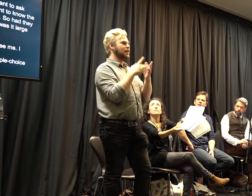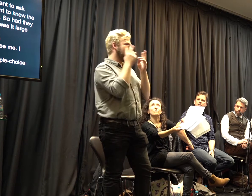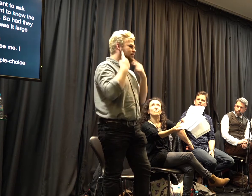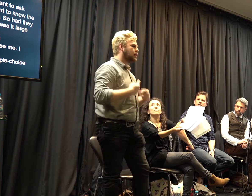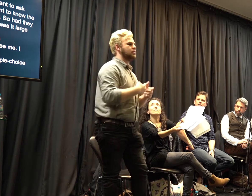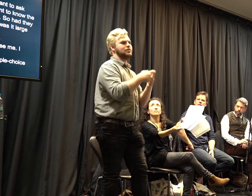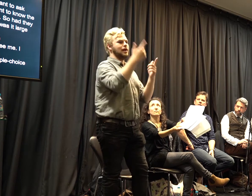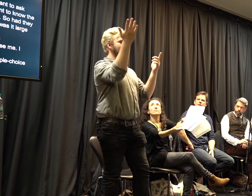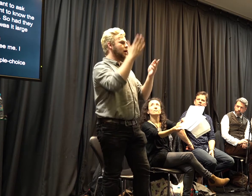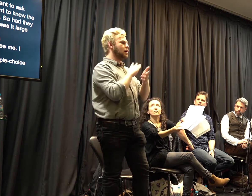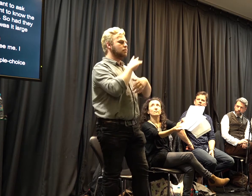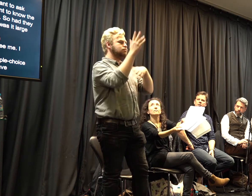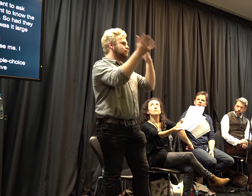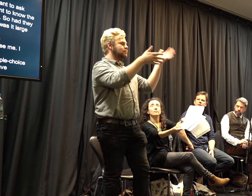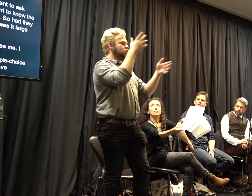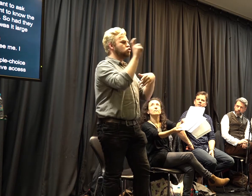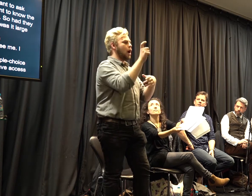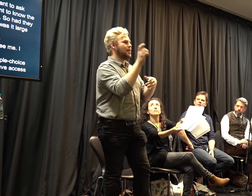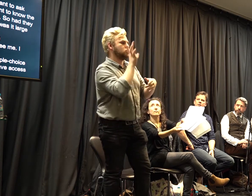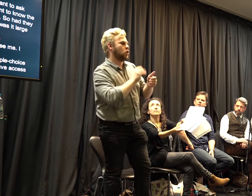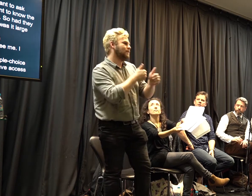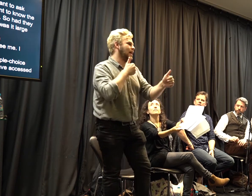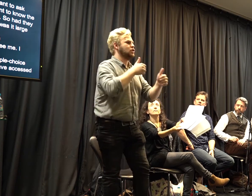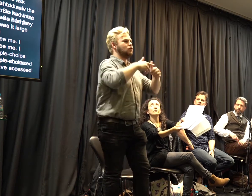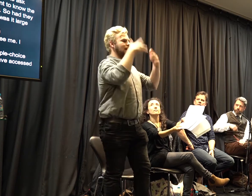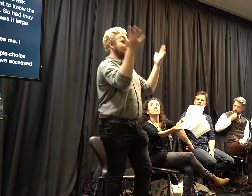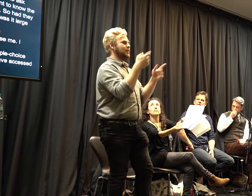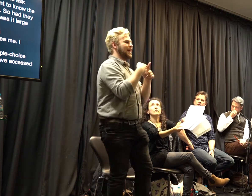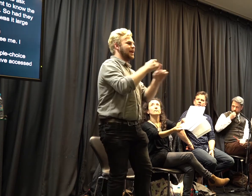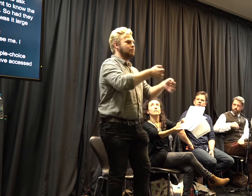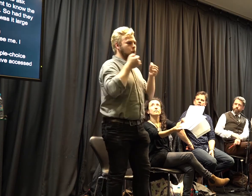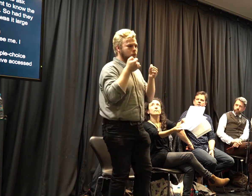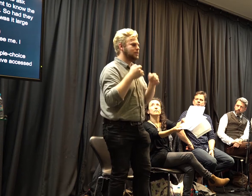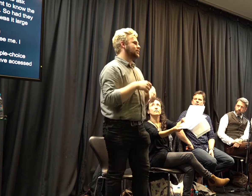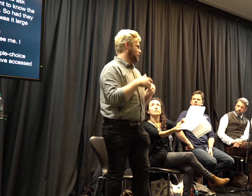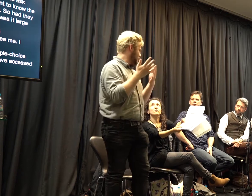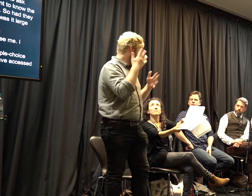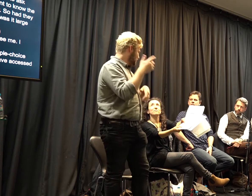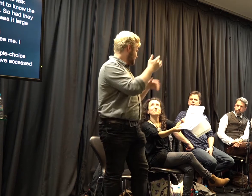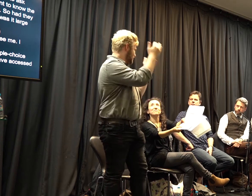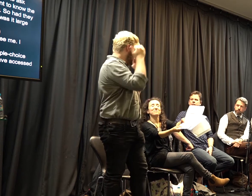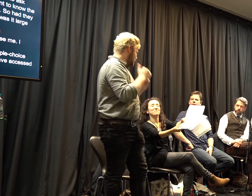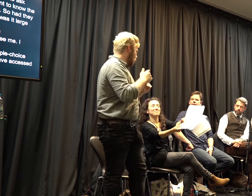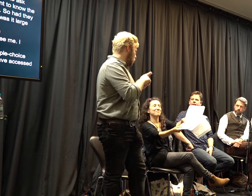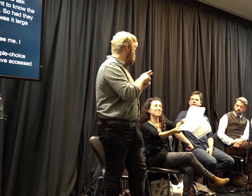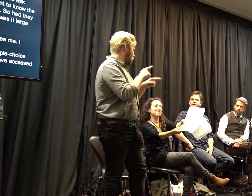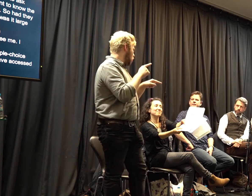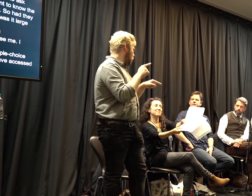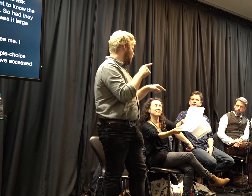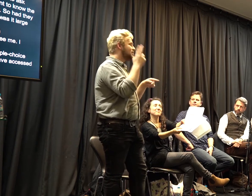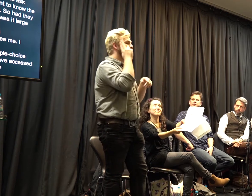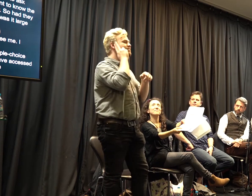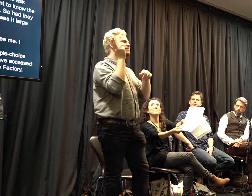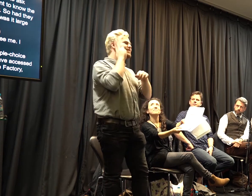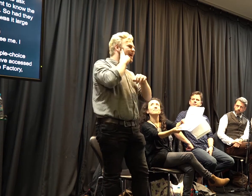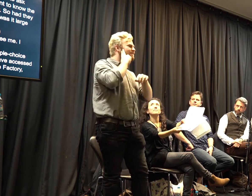that they have accessed West End shows, Charlie and the Chocolate Factory, Kinky Boots, Matilda, to